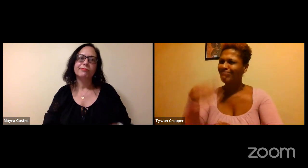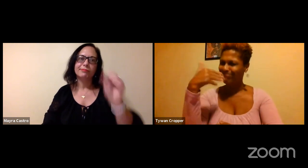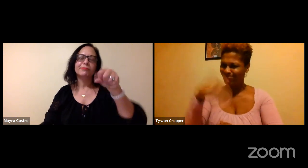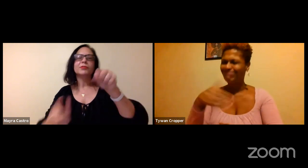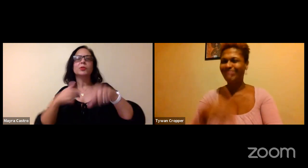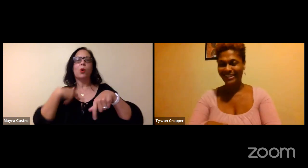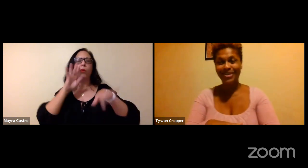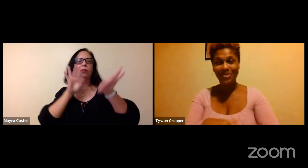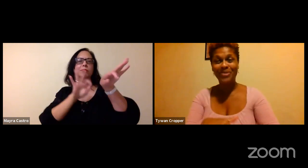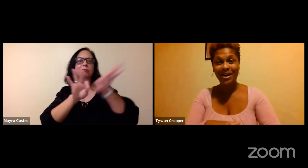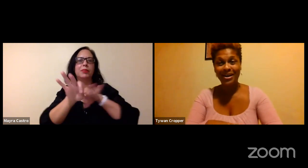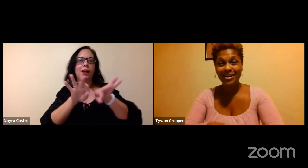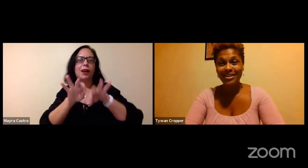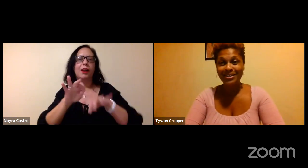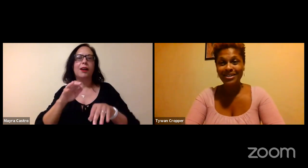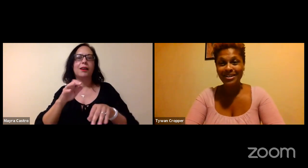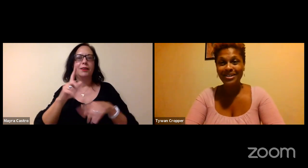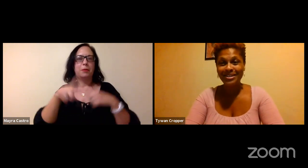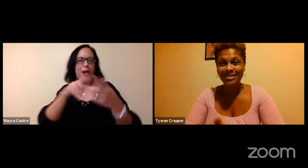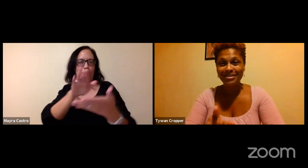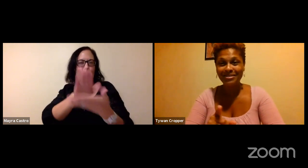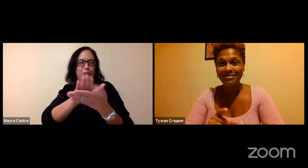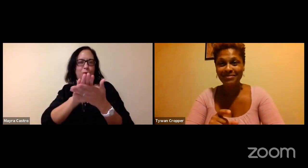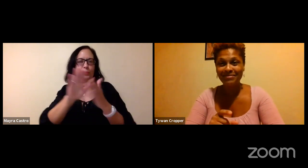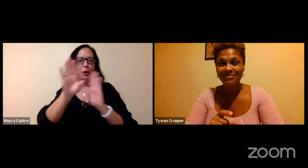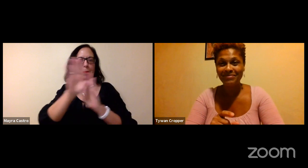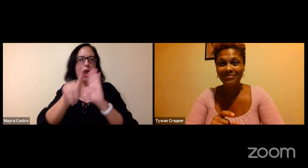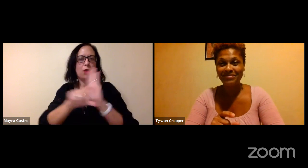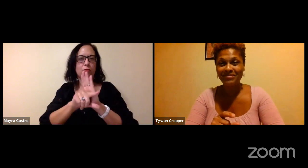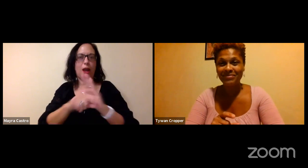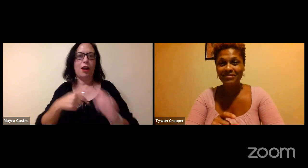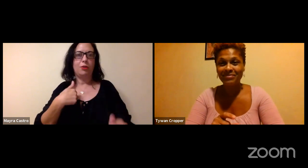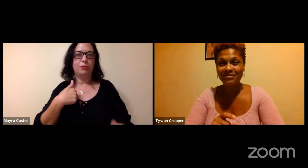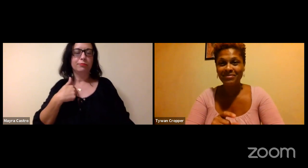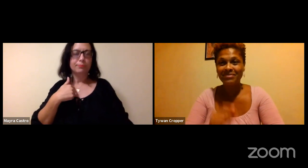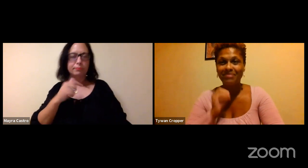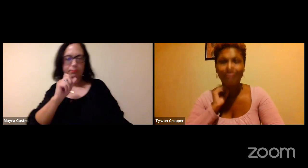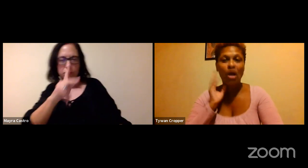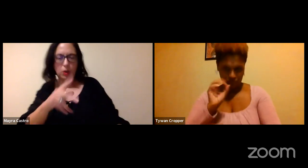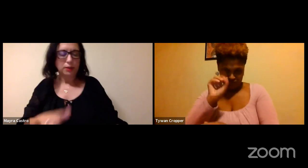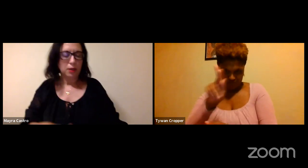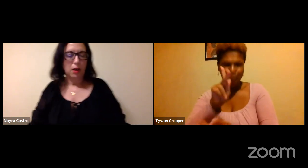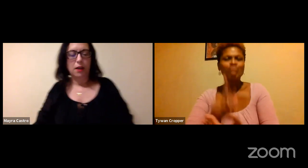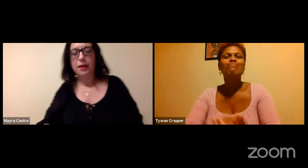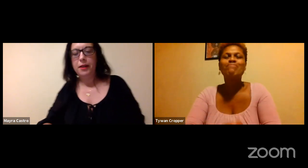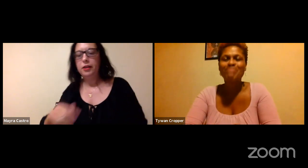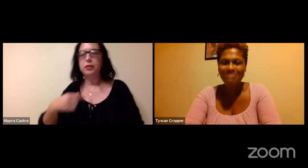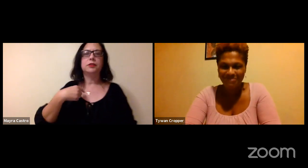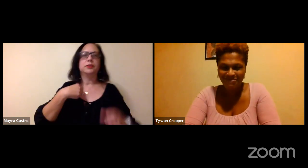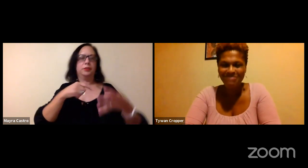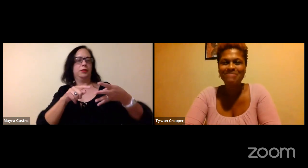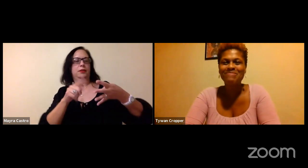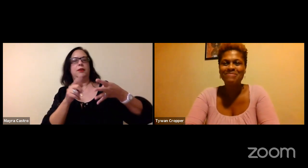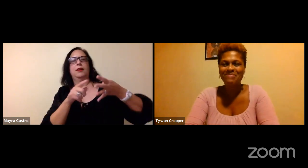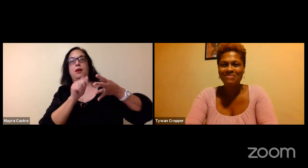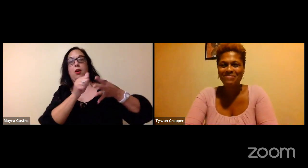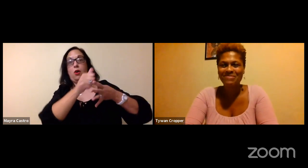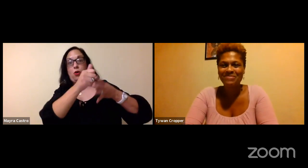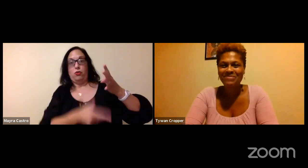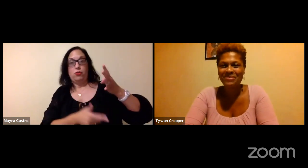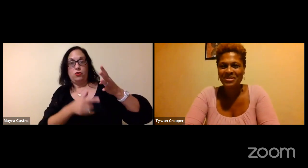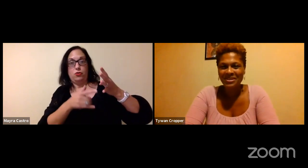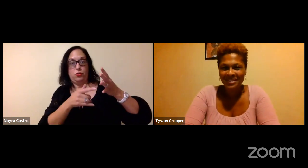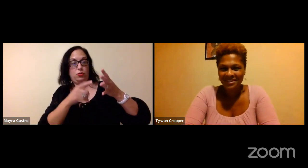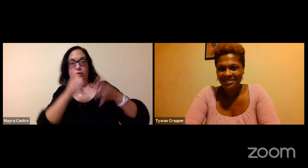signing. Wow. Yeah, if I can just for a moment talk about my school background also.